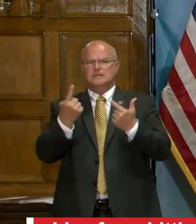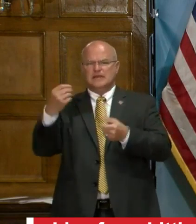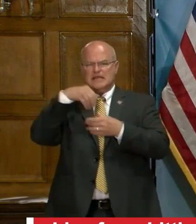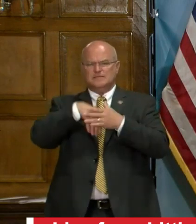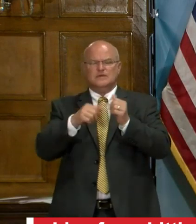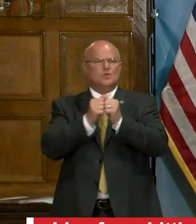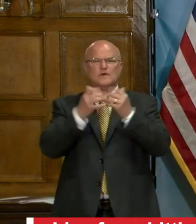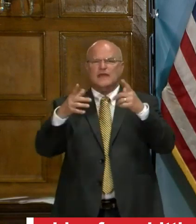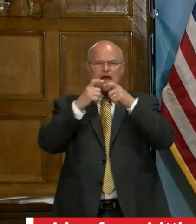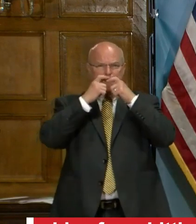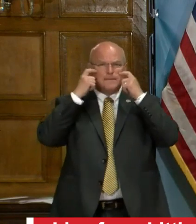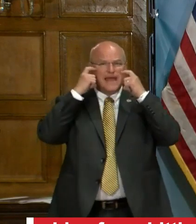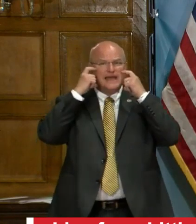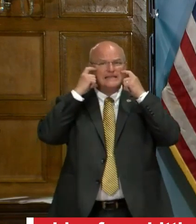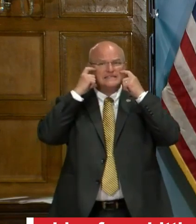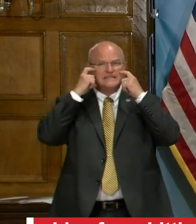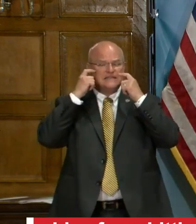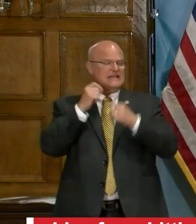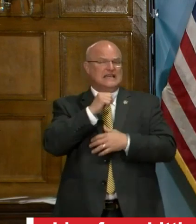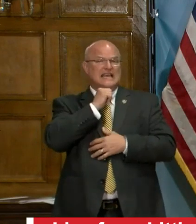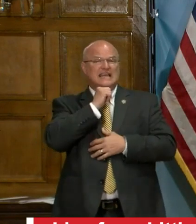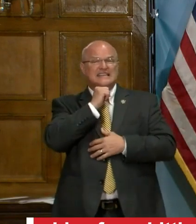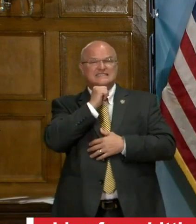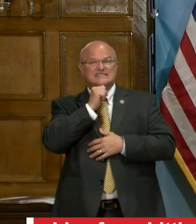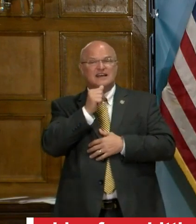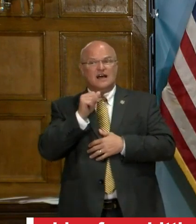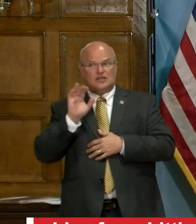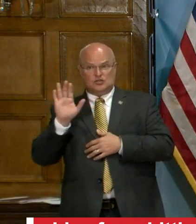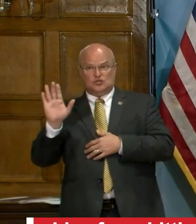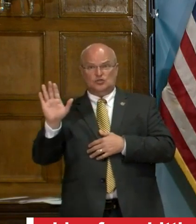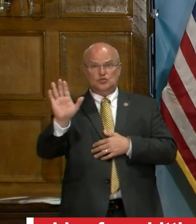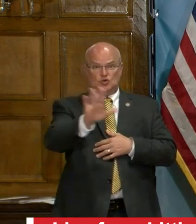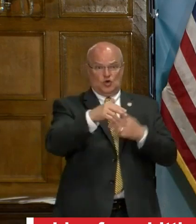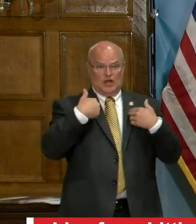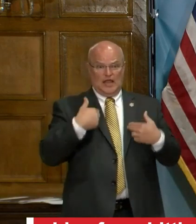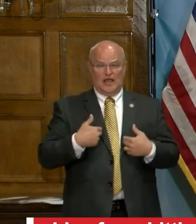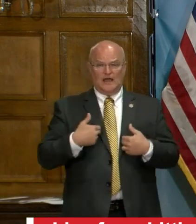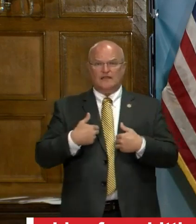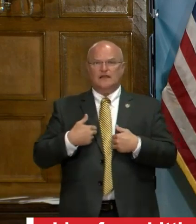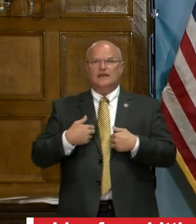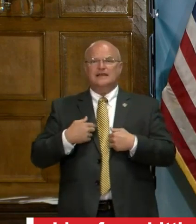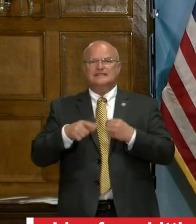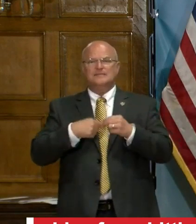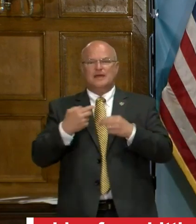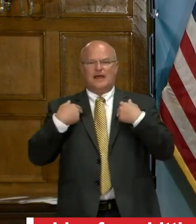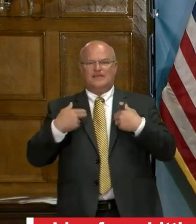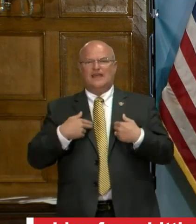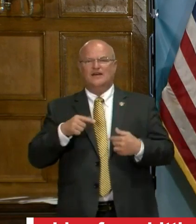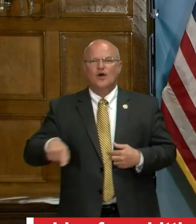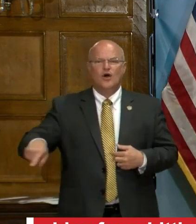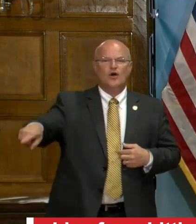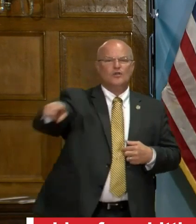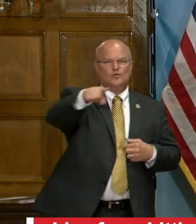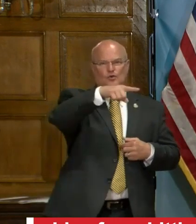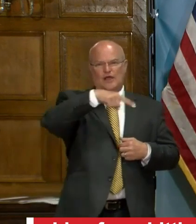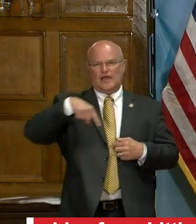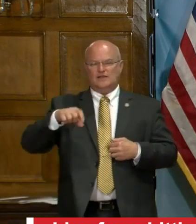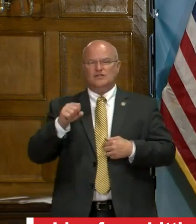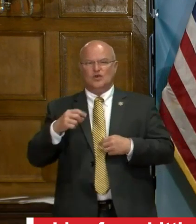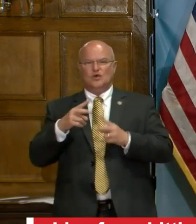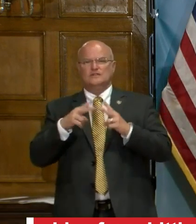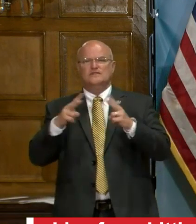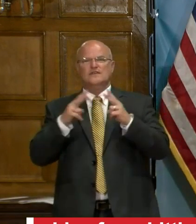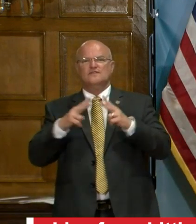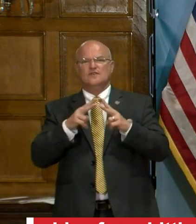in without wearing a mask, it's not then about your health as much it is about everybody else's health around. And so